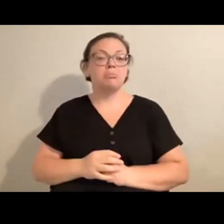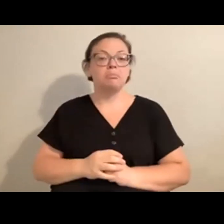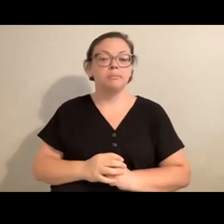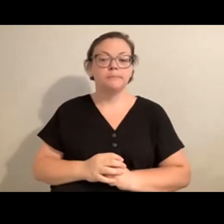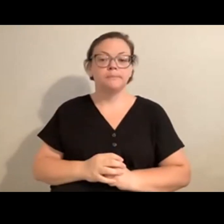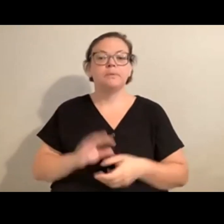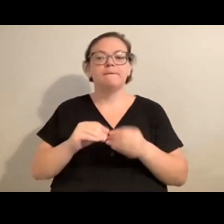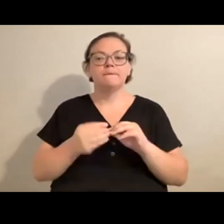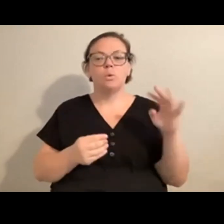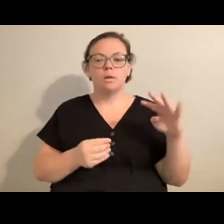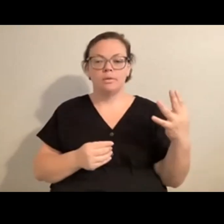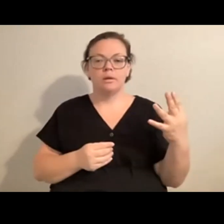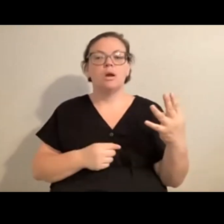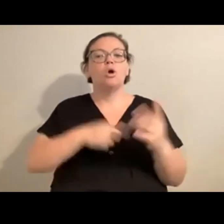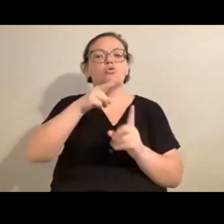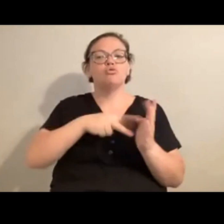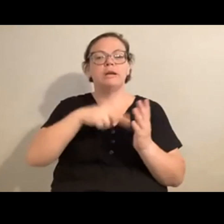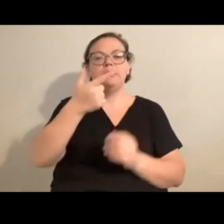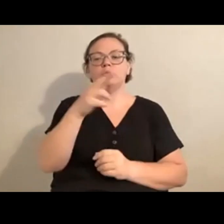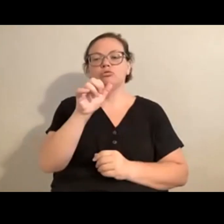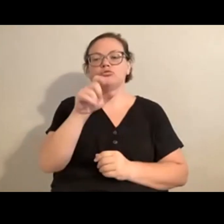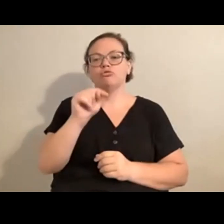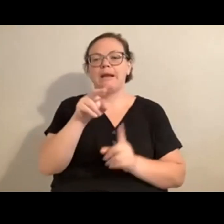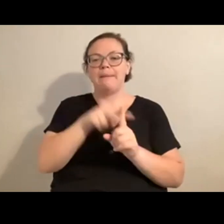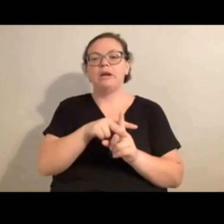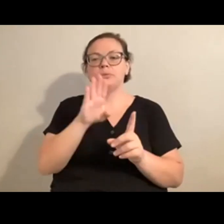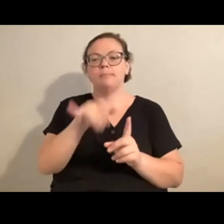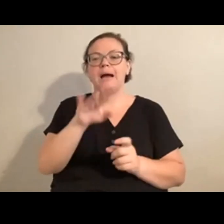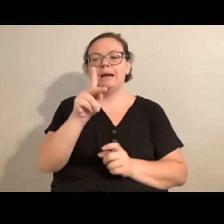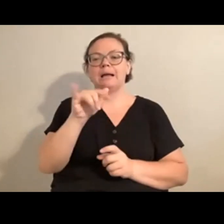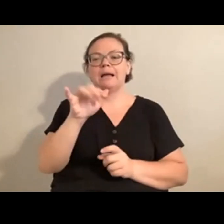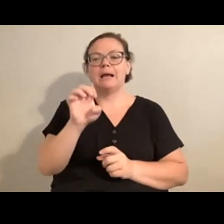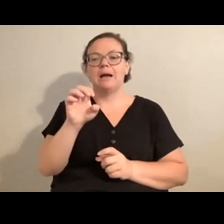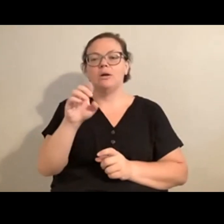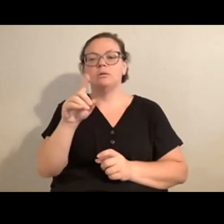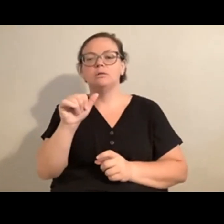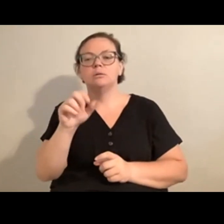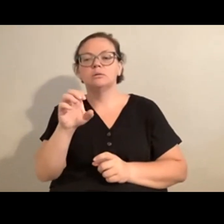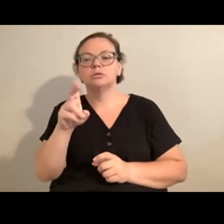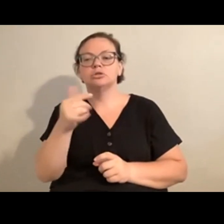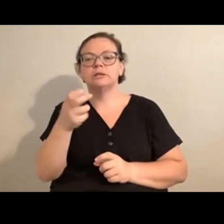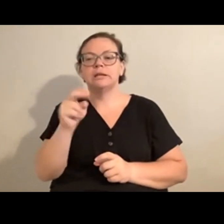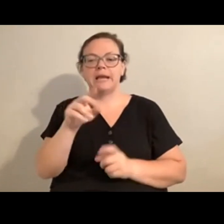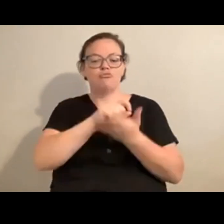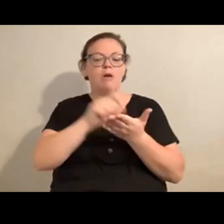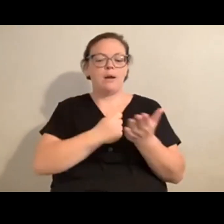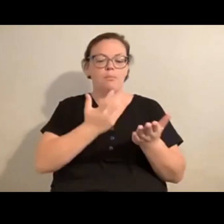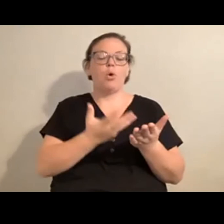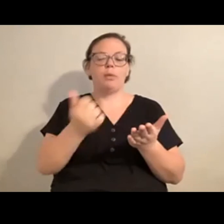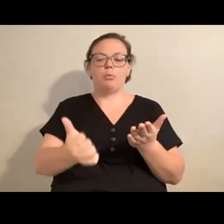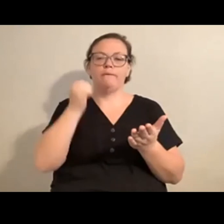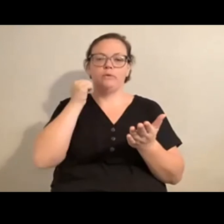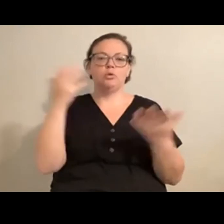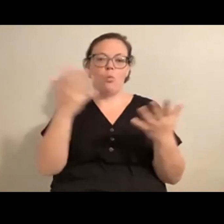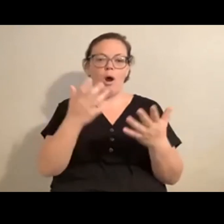And fourth, read Grant Application by Kyle Dasuyan. Write a poem that refuses what a grant